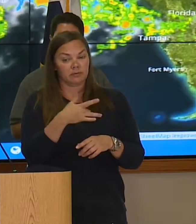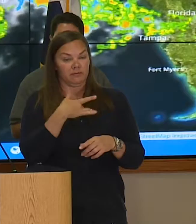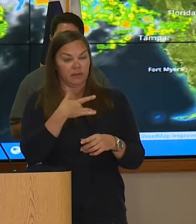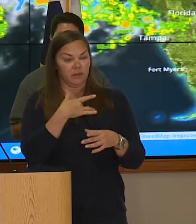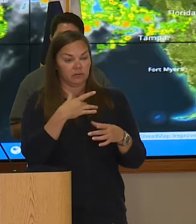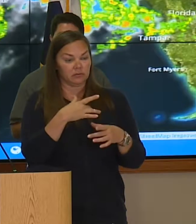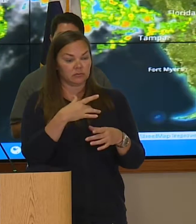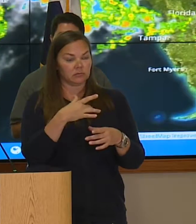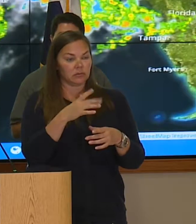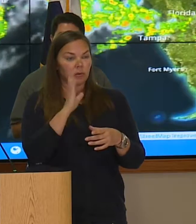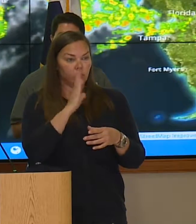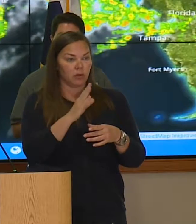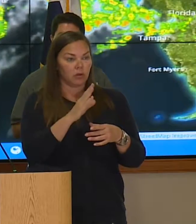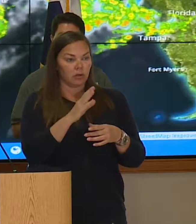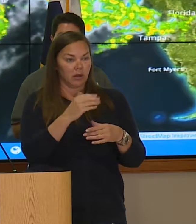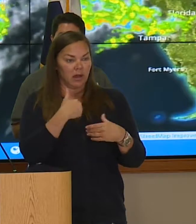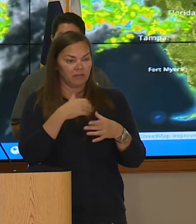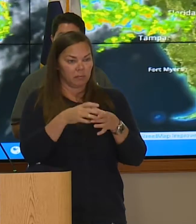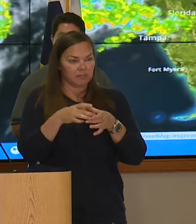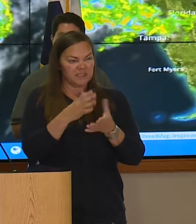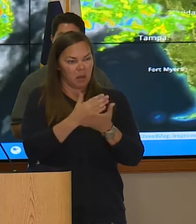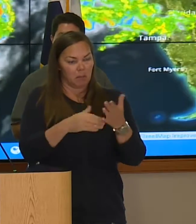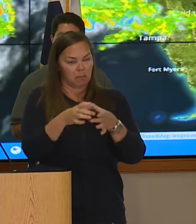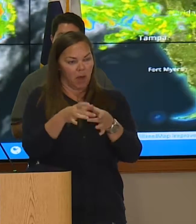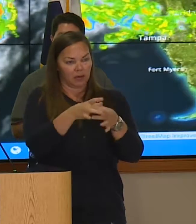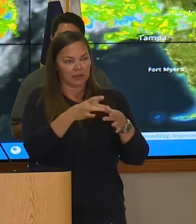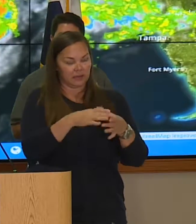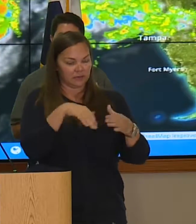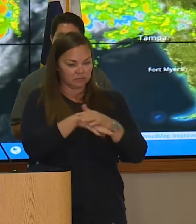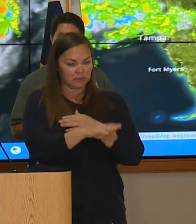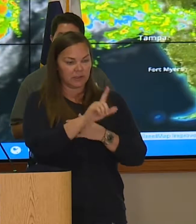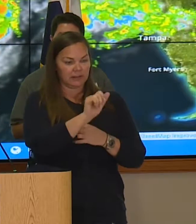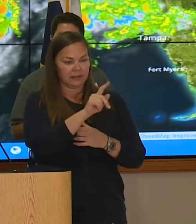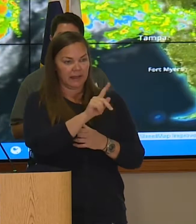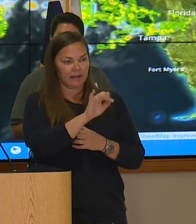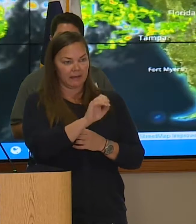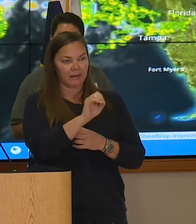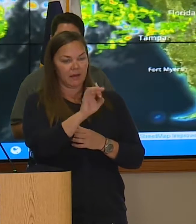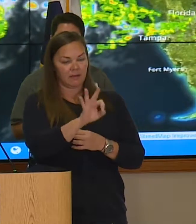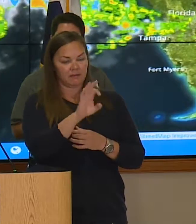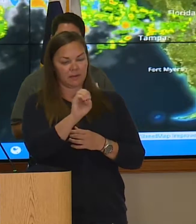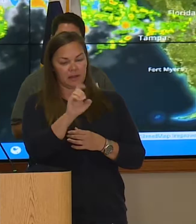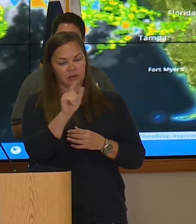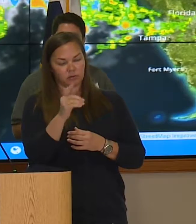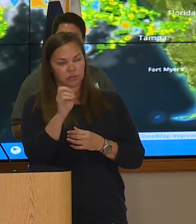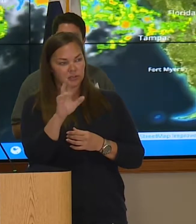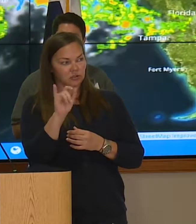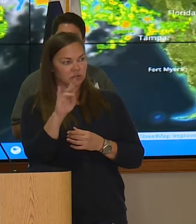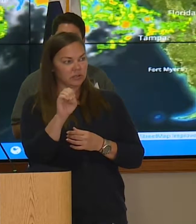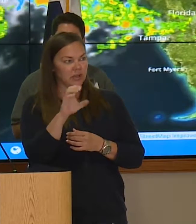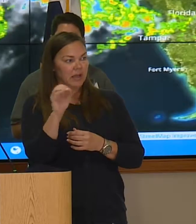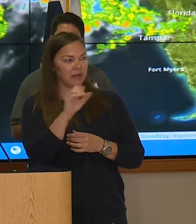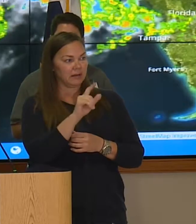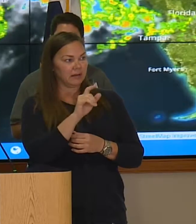near Ginger Ponds and Tanner at the entrances to Lake of Eldridge and Lakes of Eldridge North.